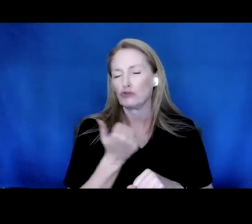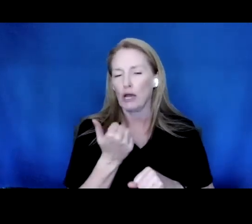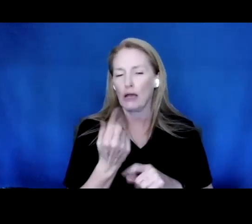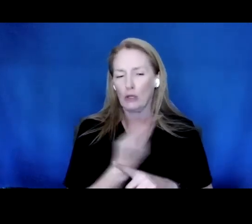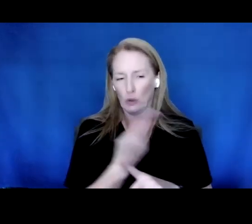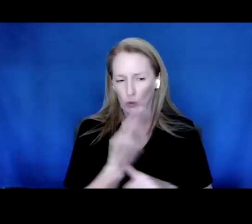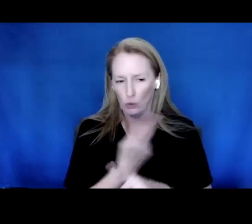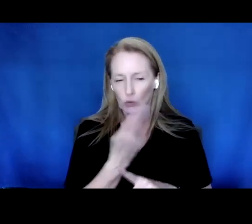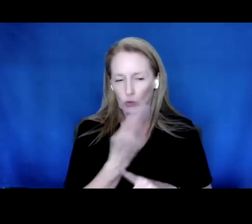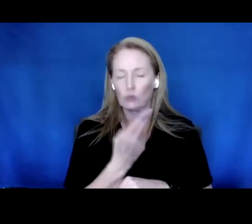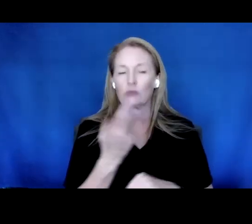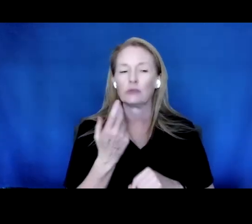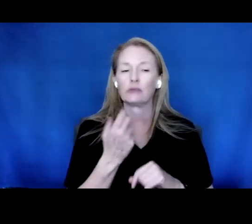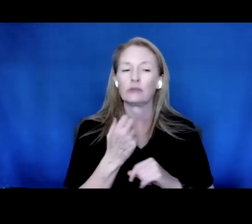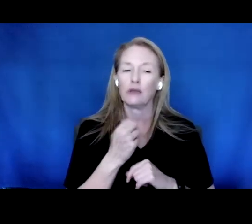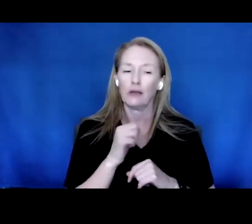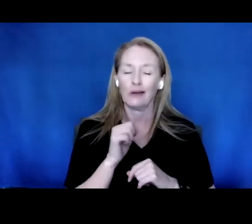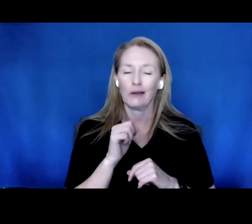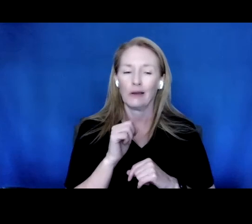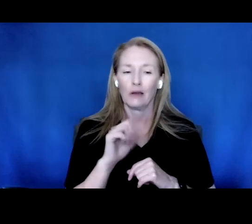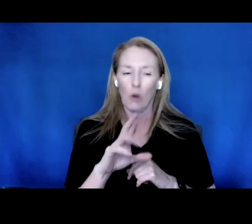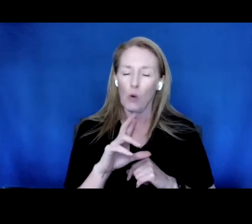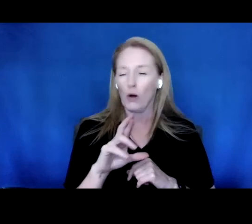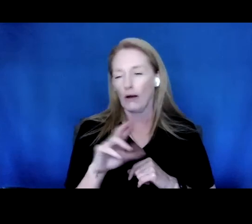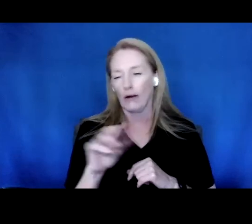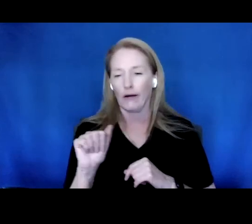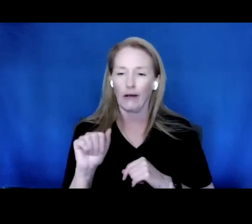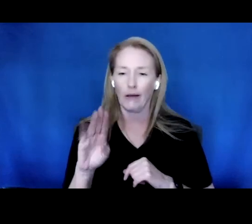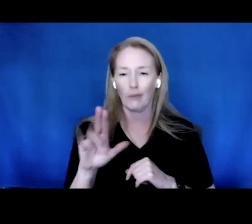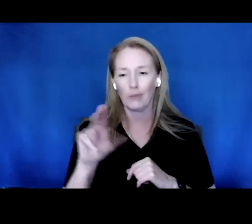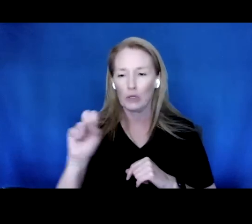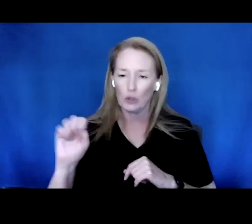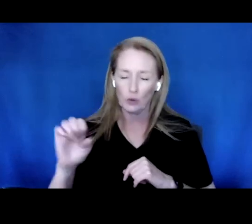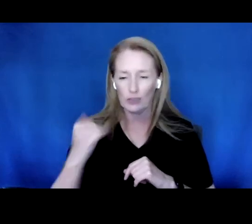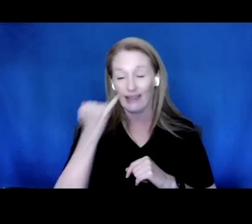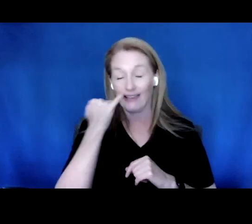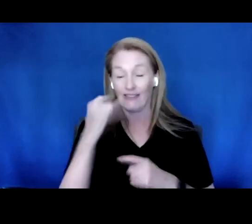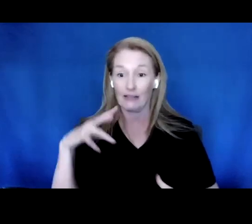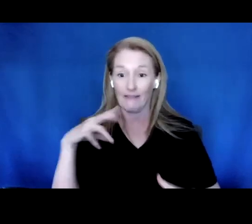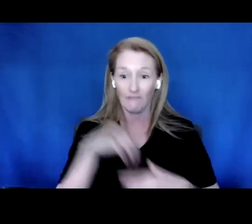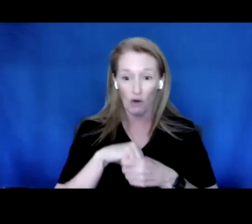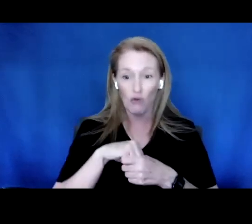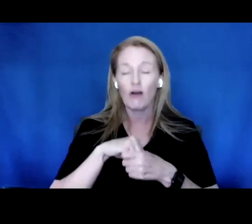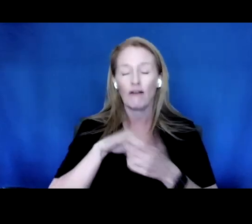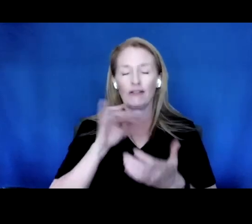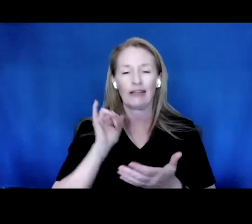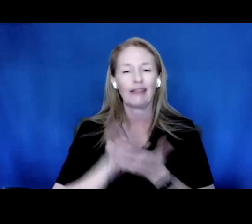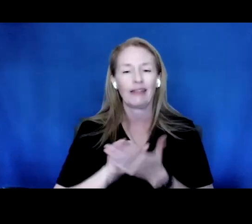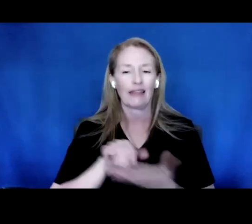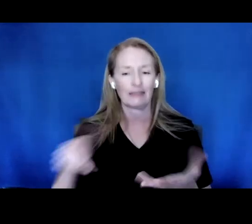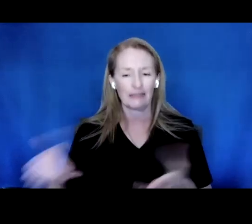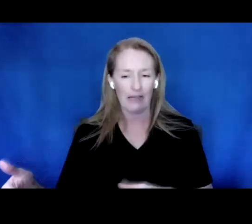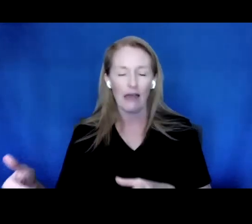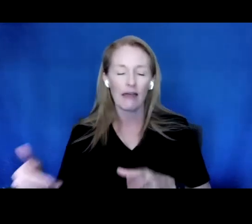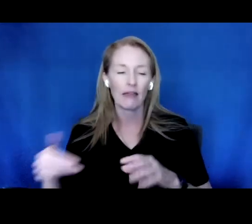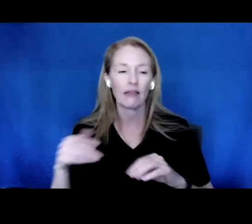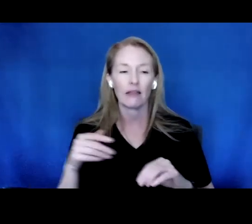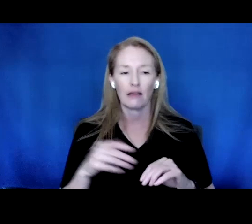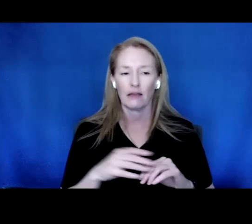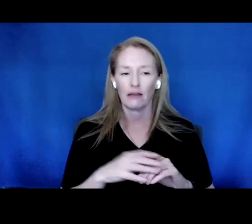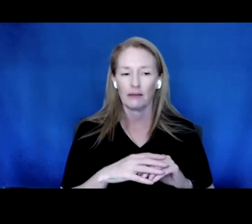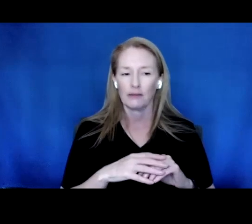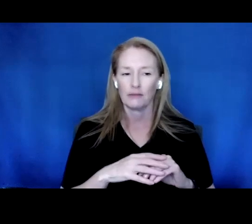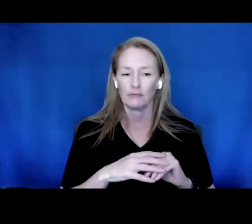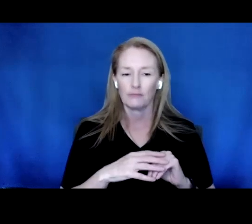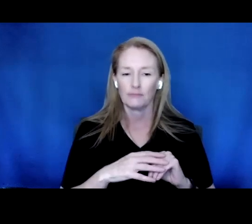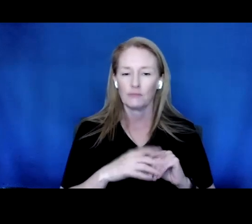abuse played a role in the death of that infant or child. And that's because the child fatality